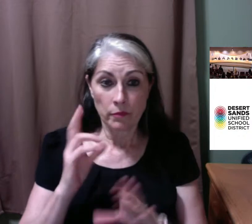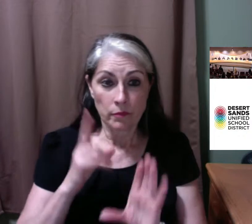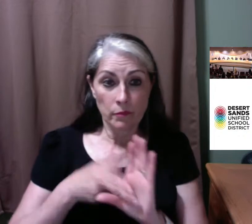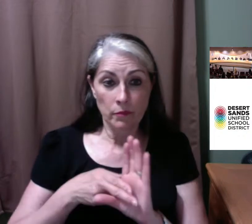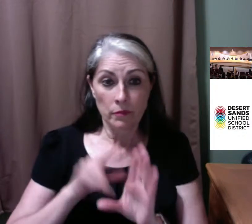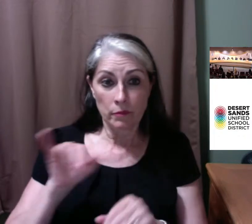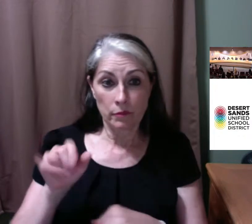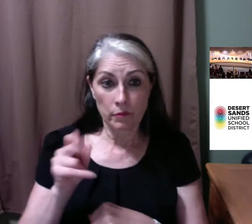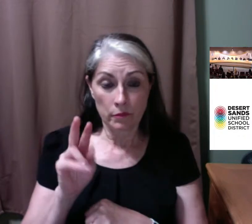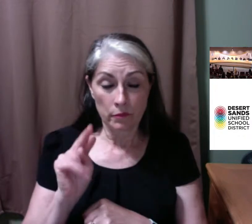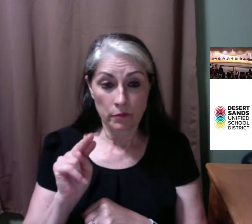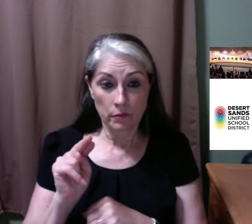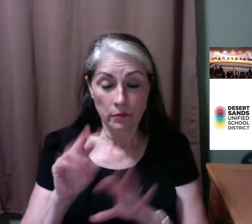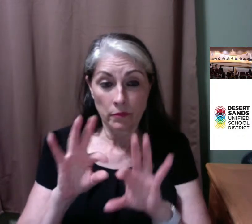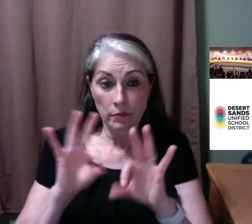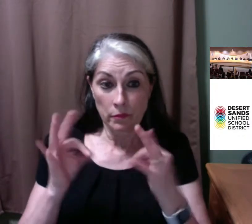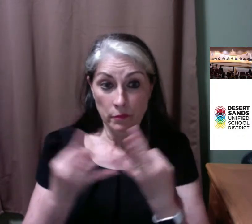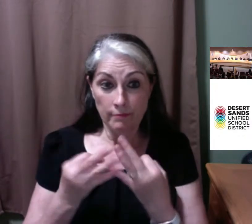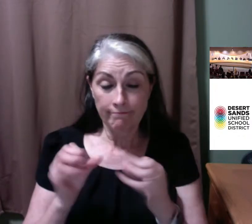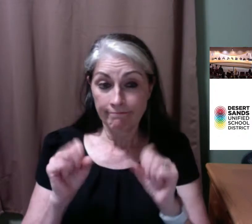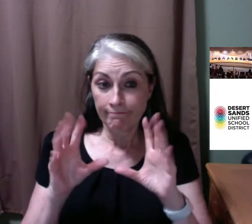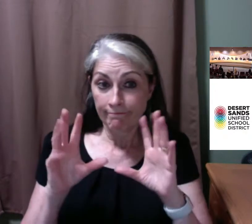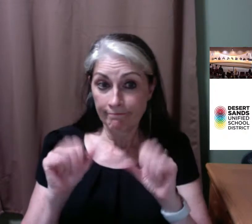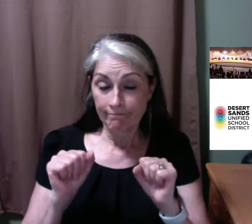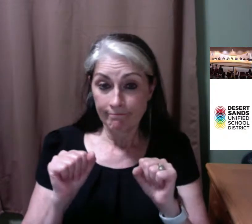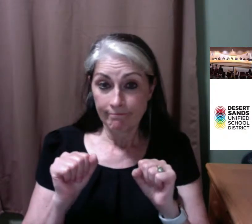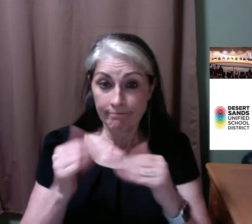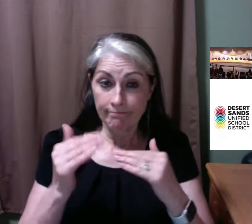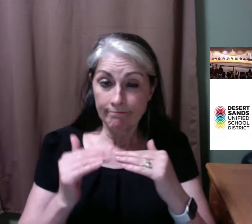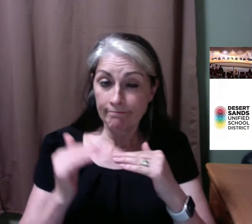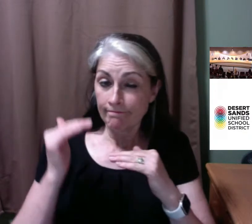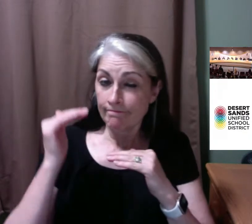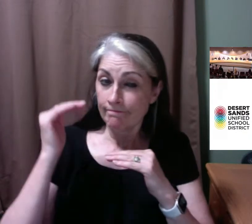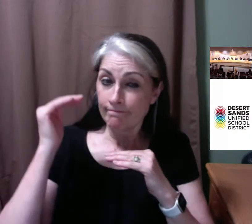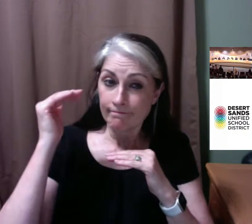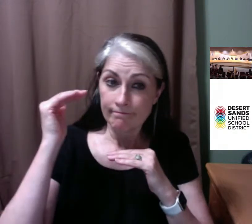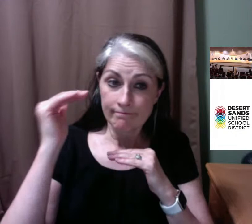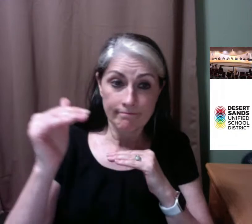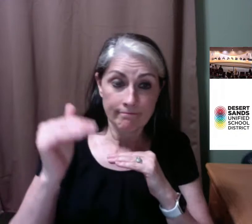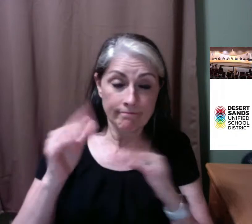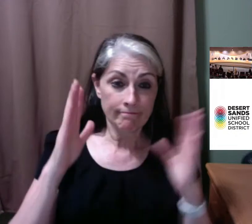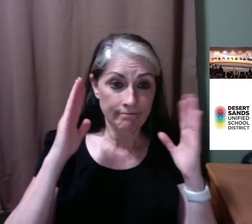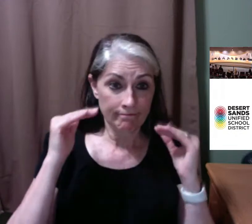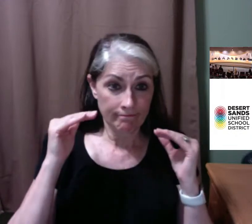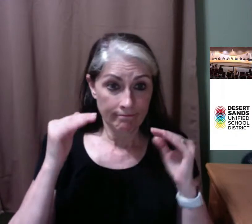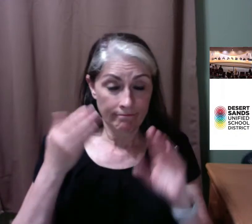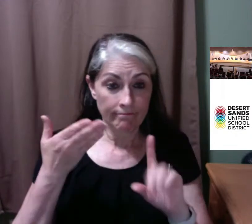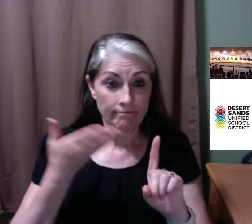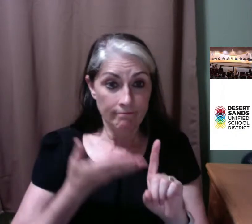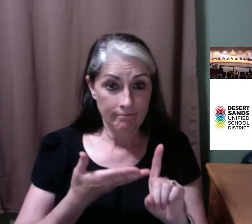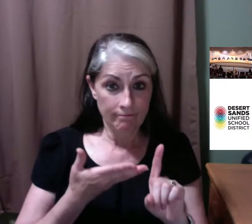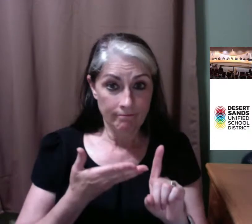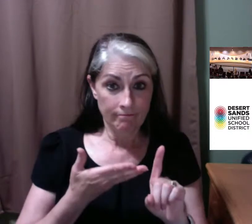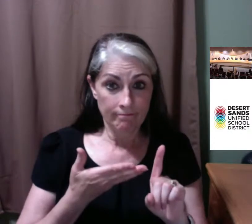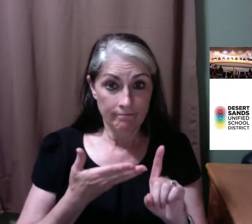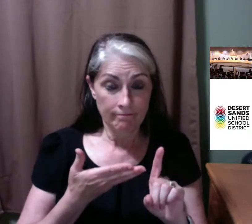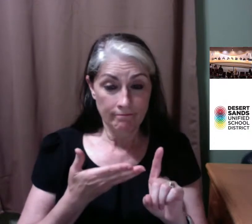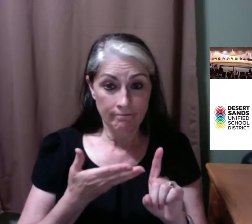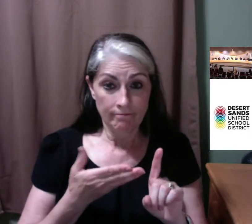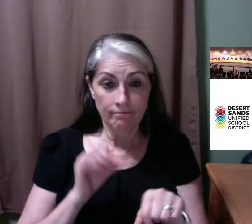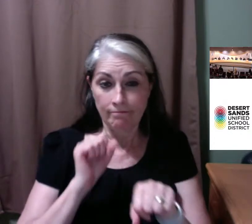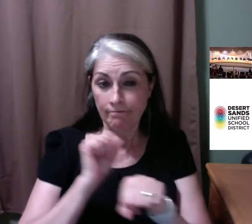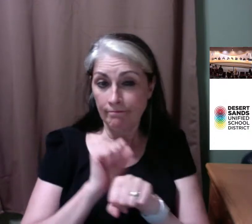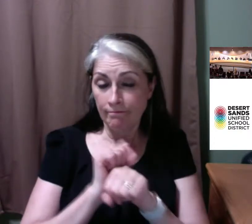he has been extraordinary. He always goes above and beyond what is expected of him, and he goes about his work